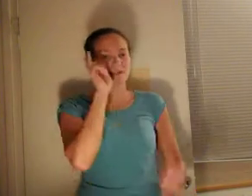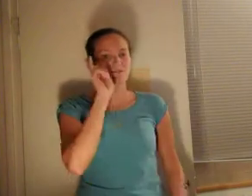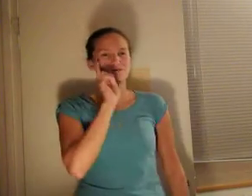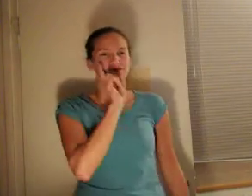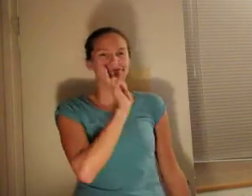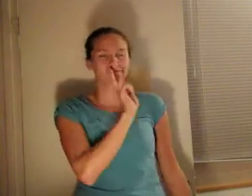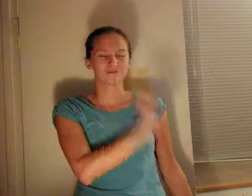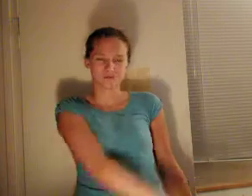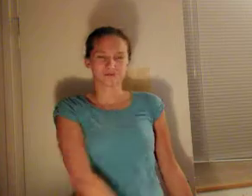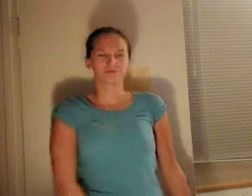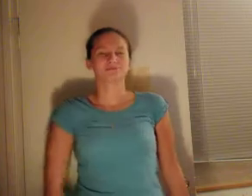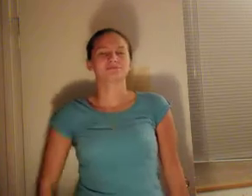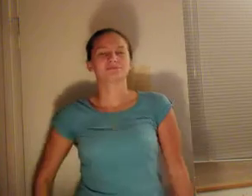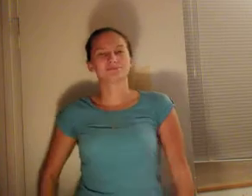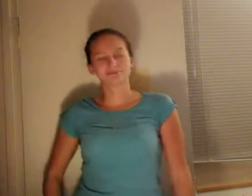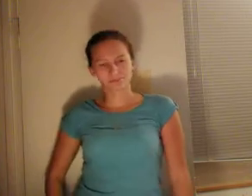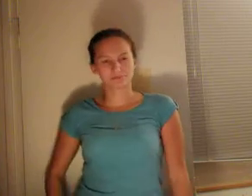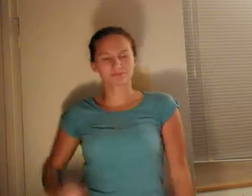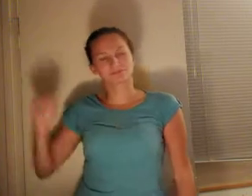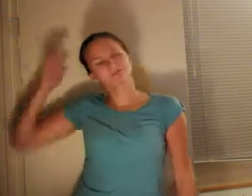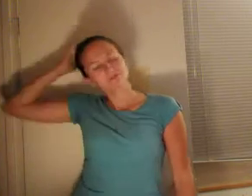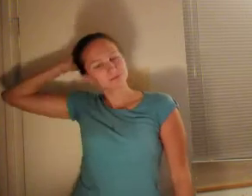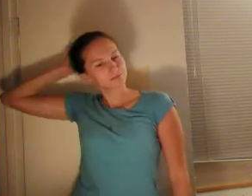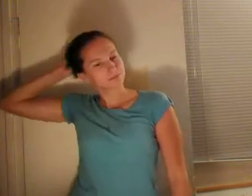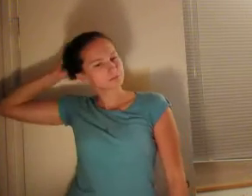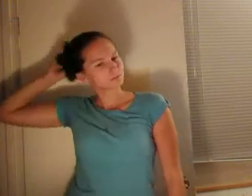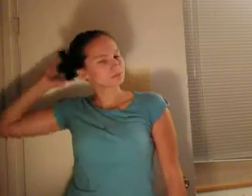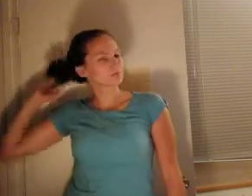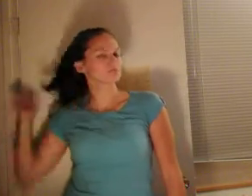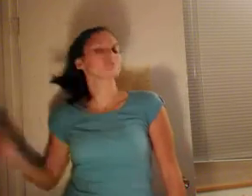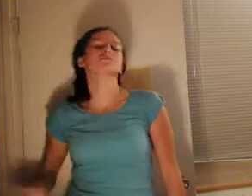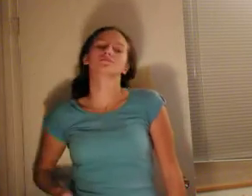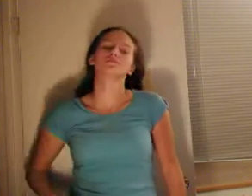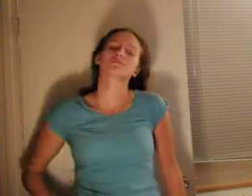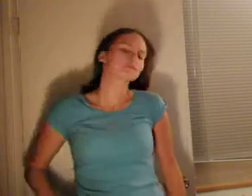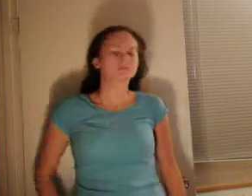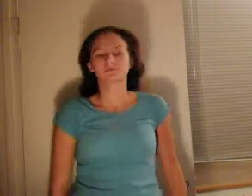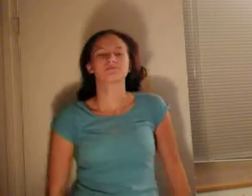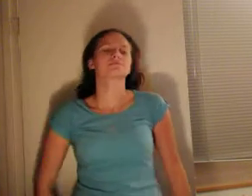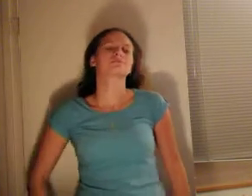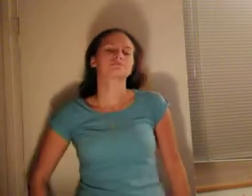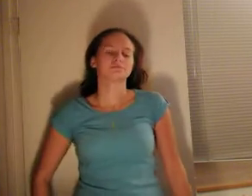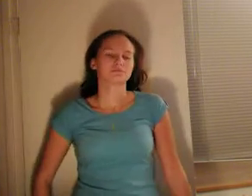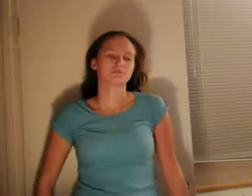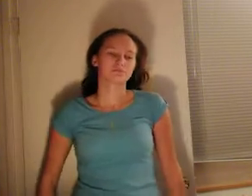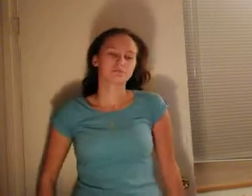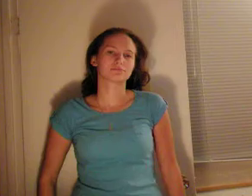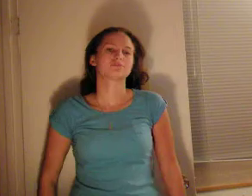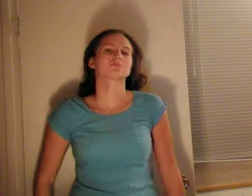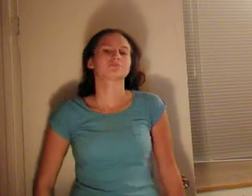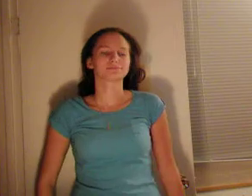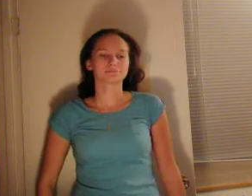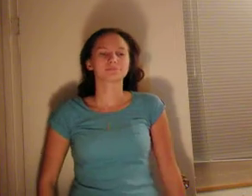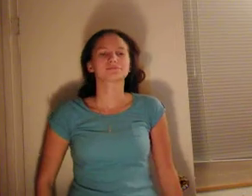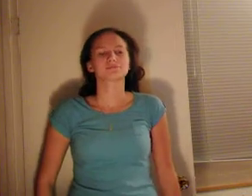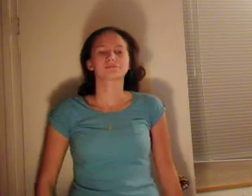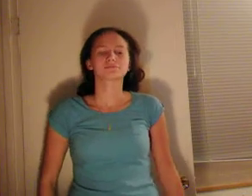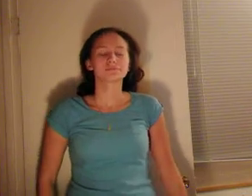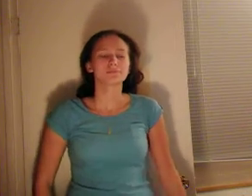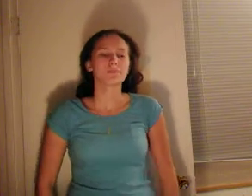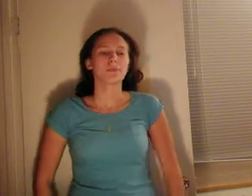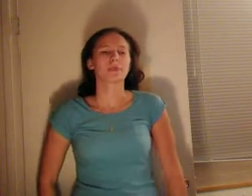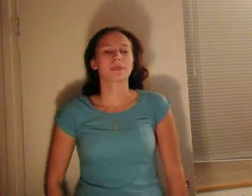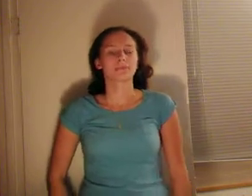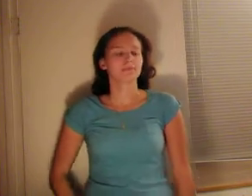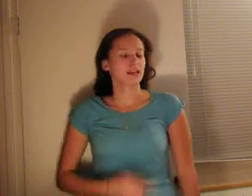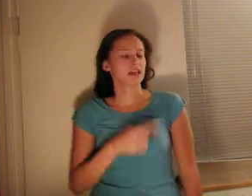she